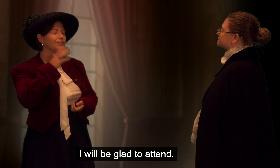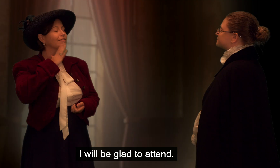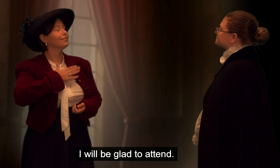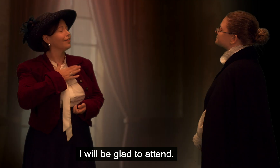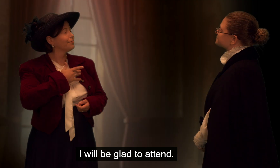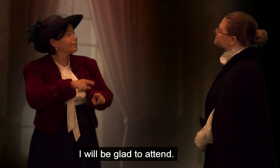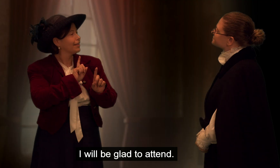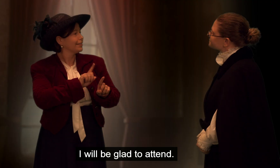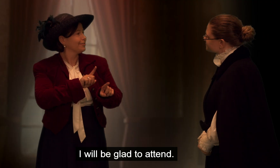I will be glad to attend.